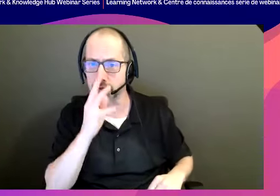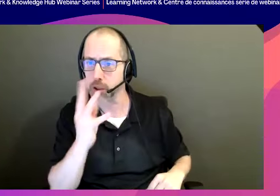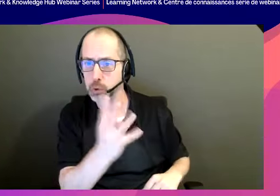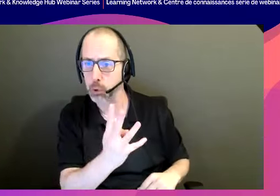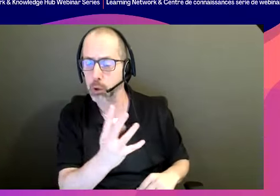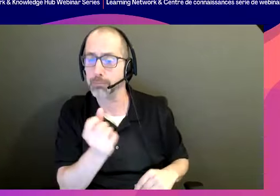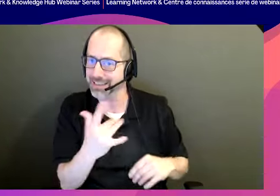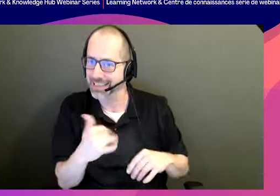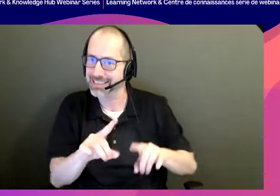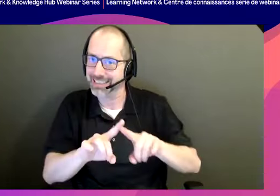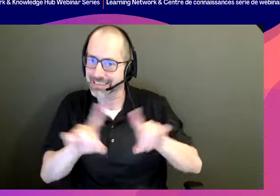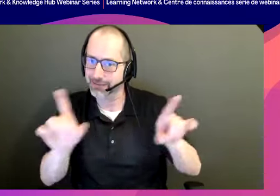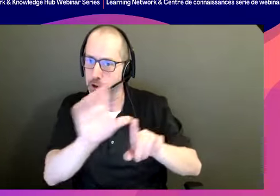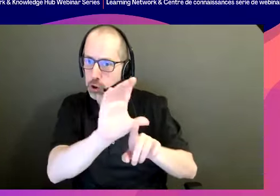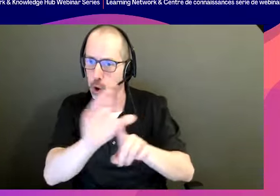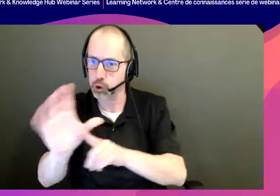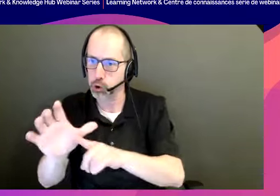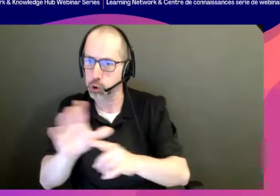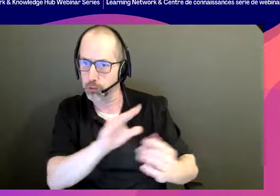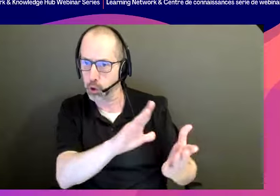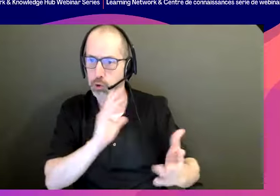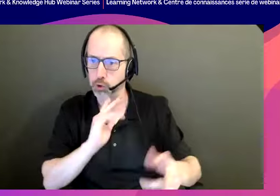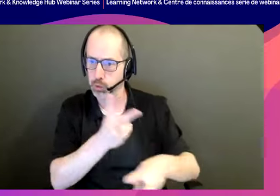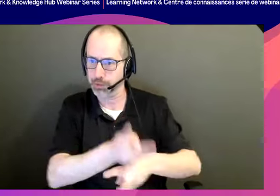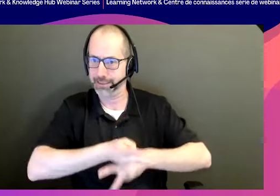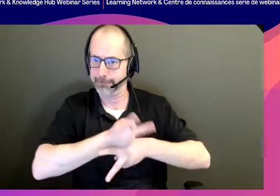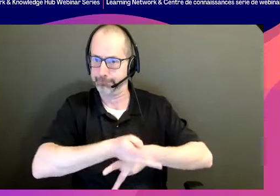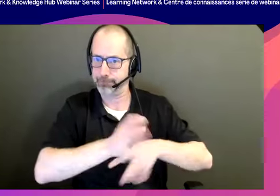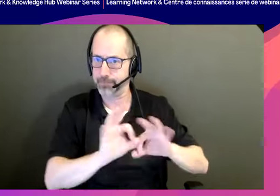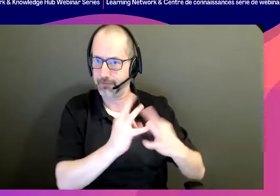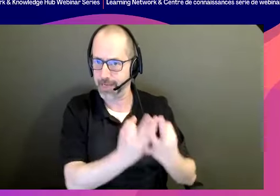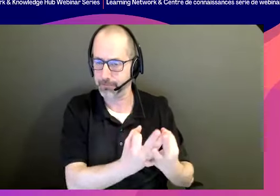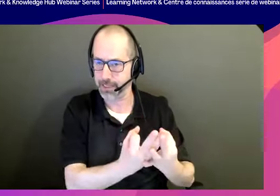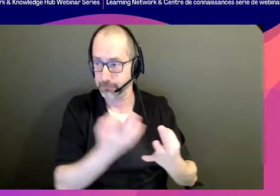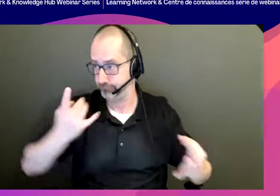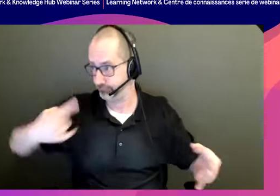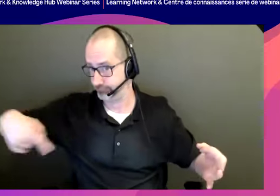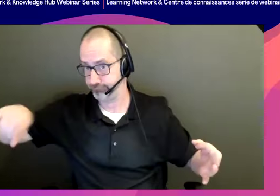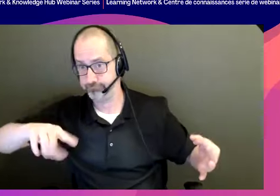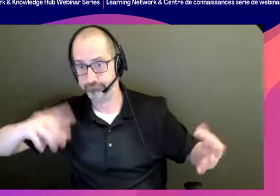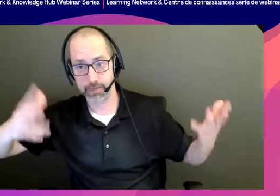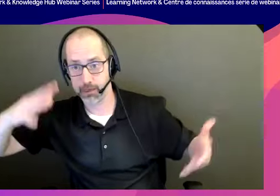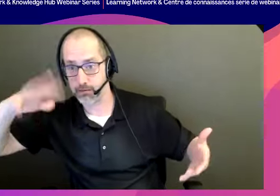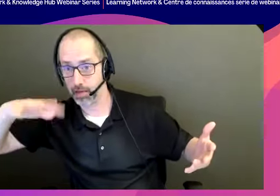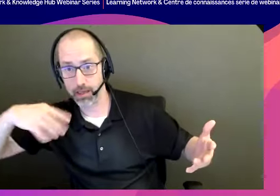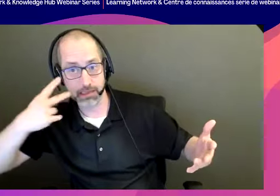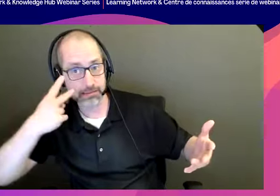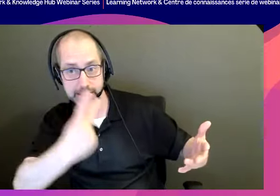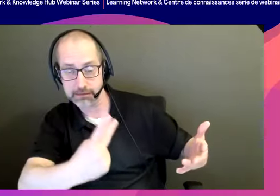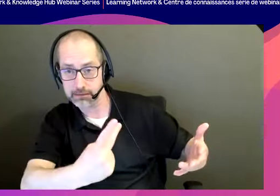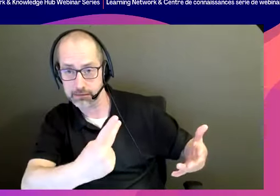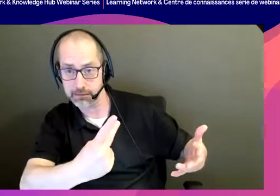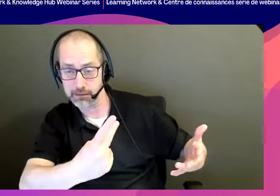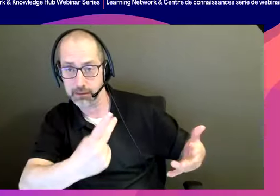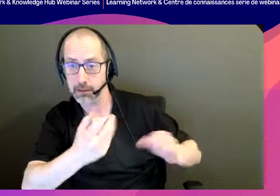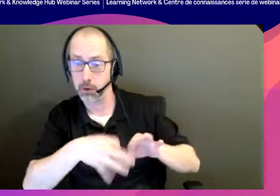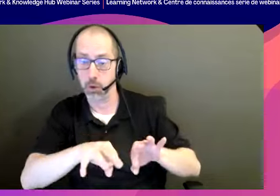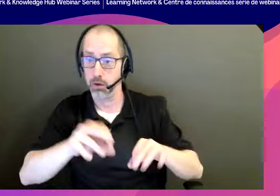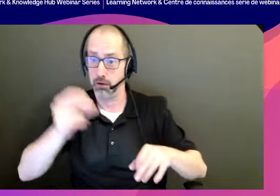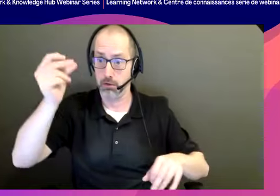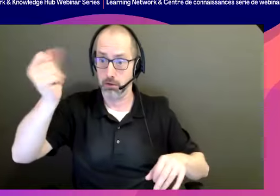cultural ways of having a family that everyone may not be familiar with. So it's important not to judge, but to